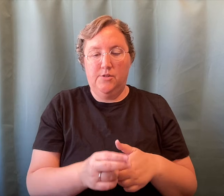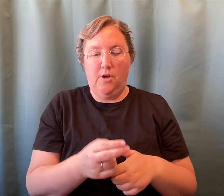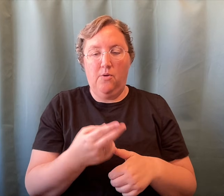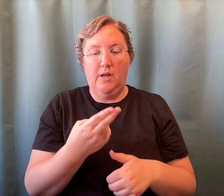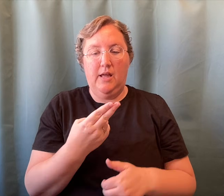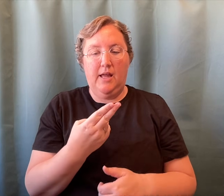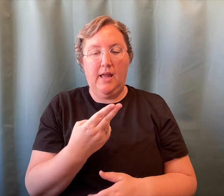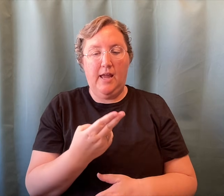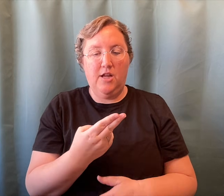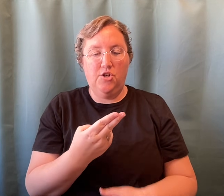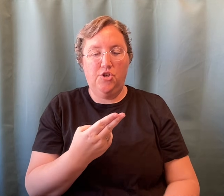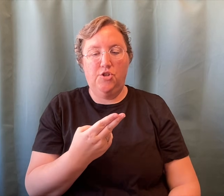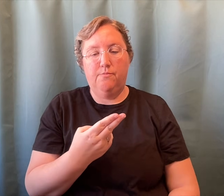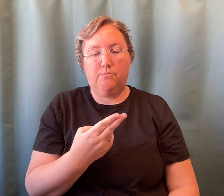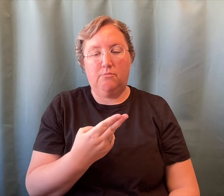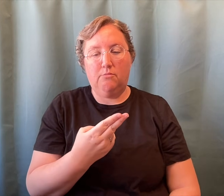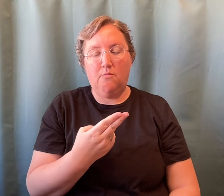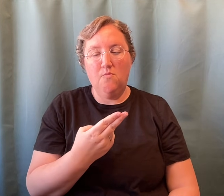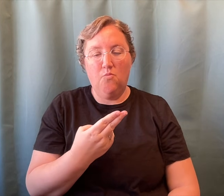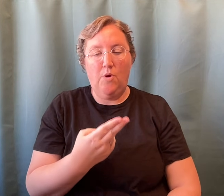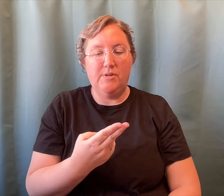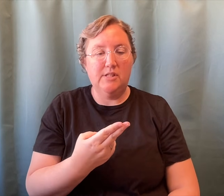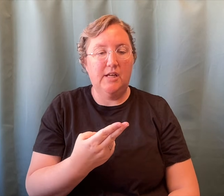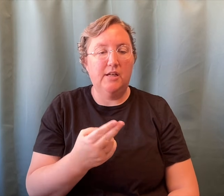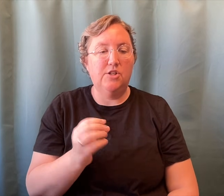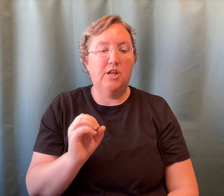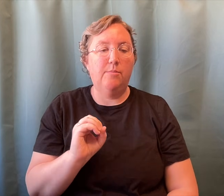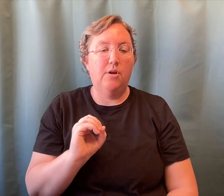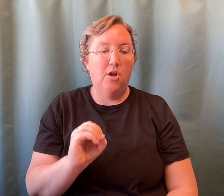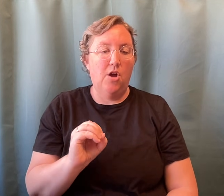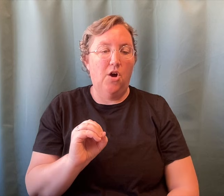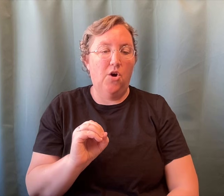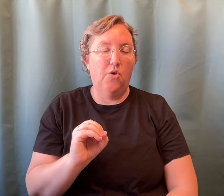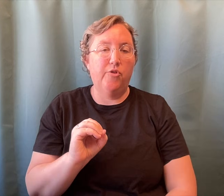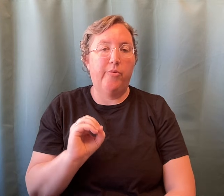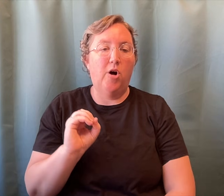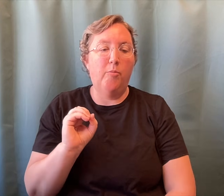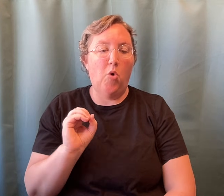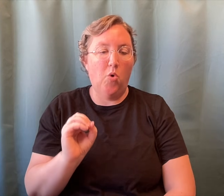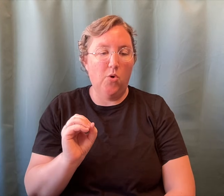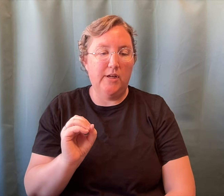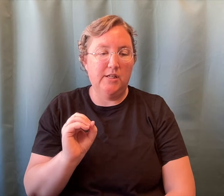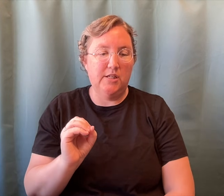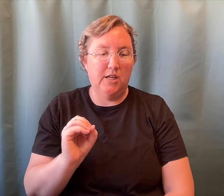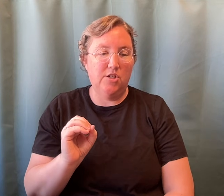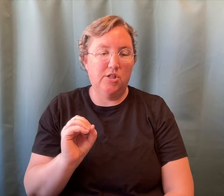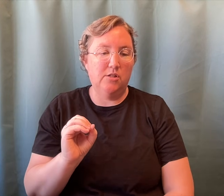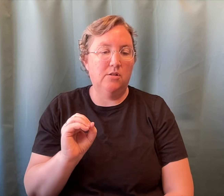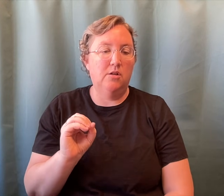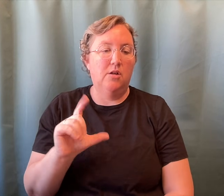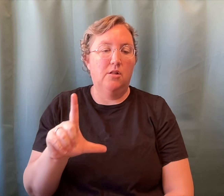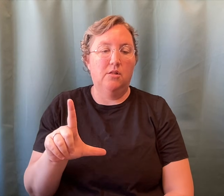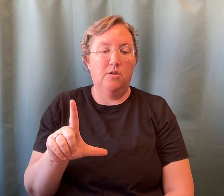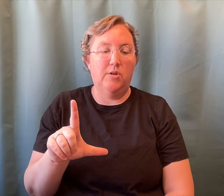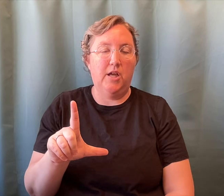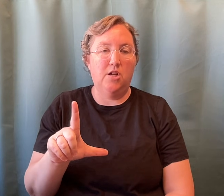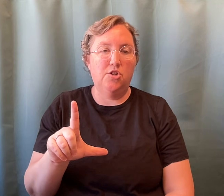So H represents hand shape, O for palm orientation,